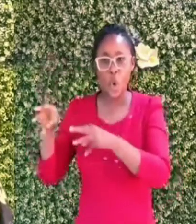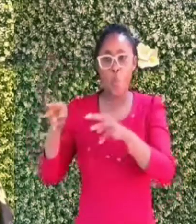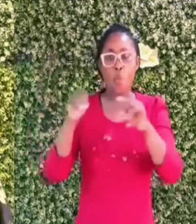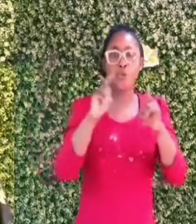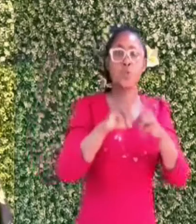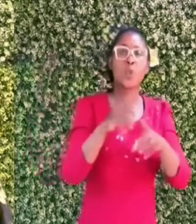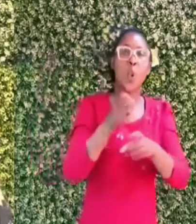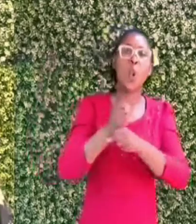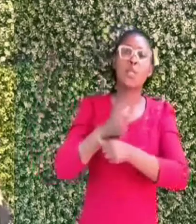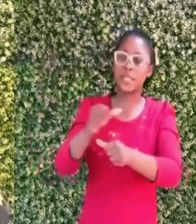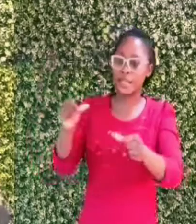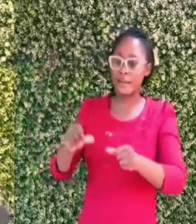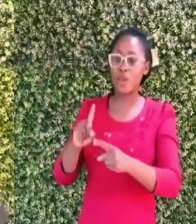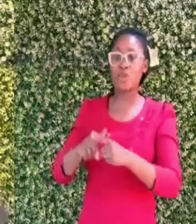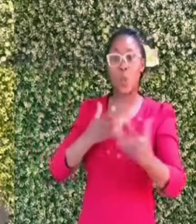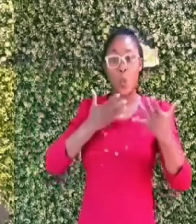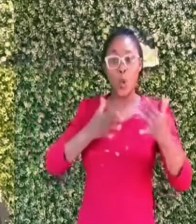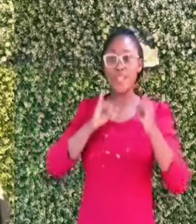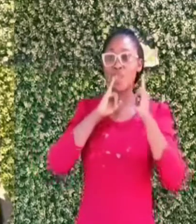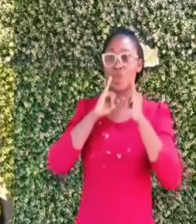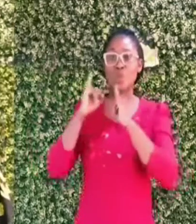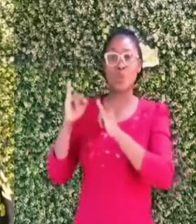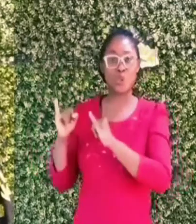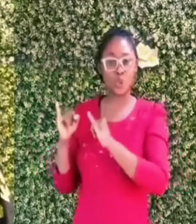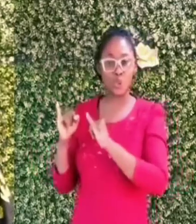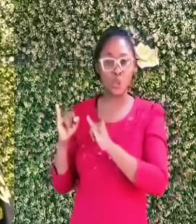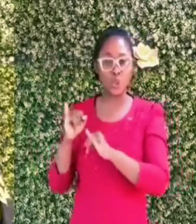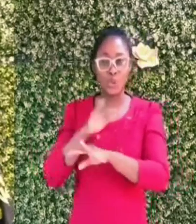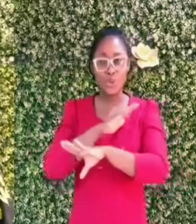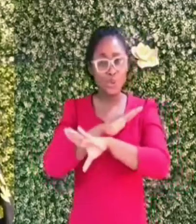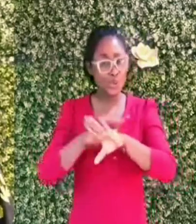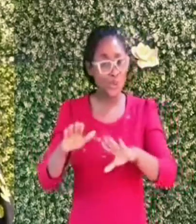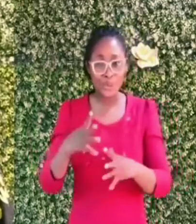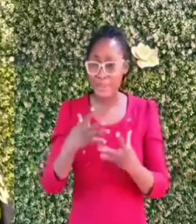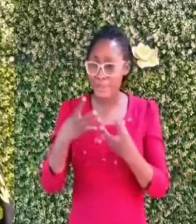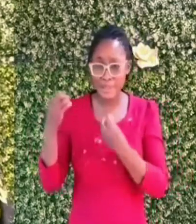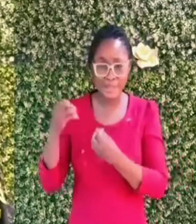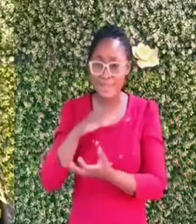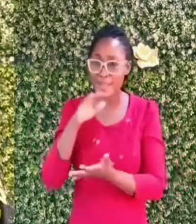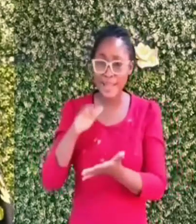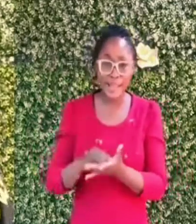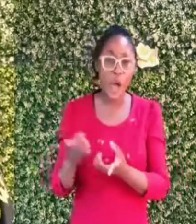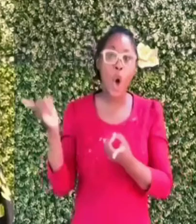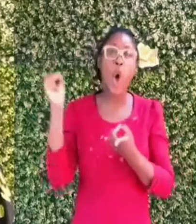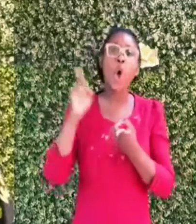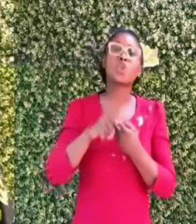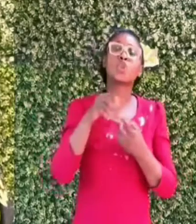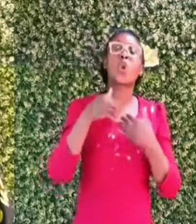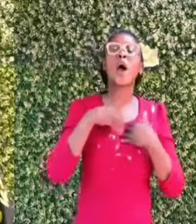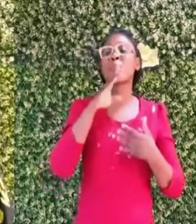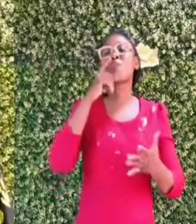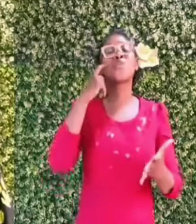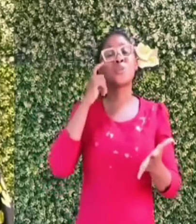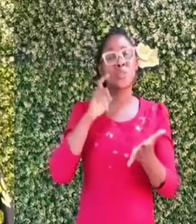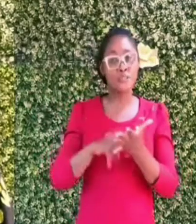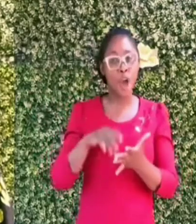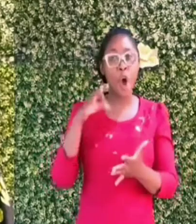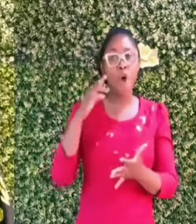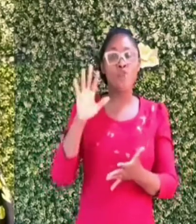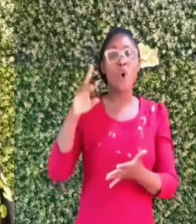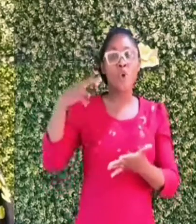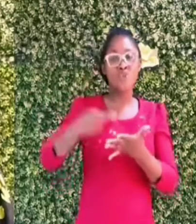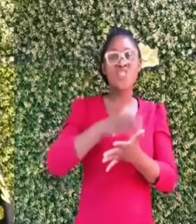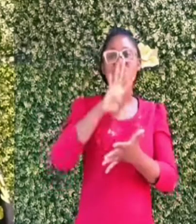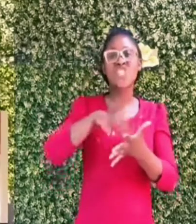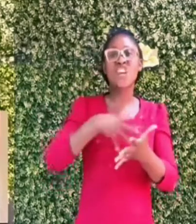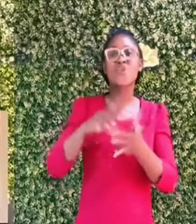holding area to wait the instruction. Do not leave the center until you have been notified of your rescheduled